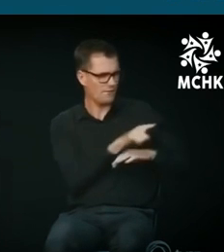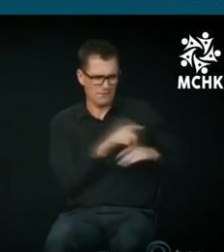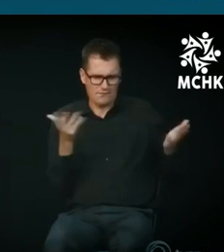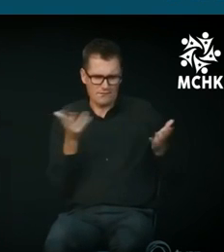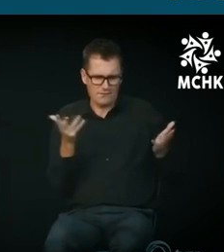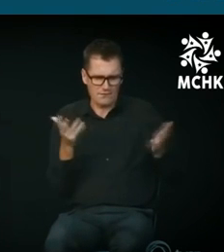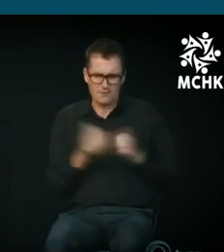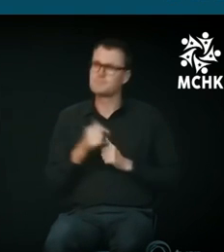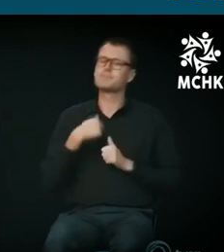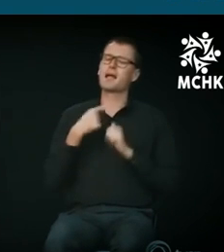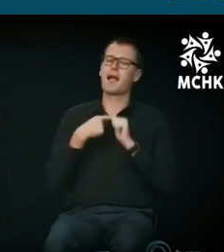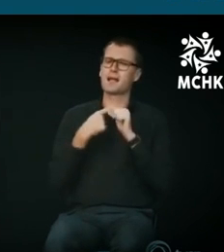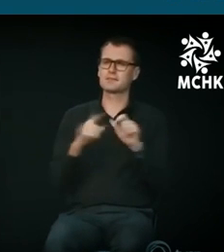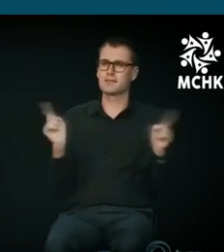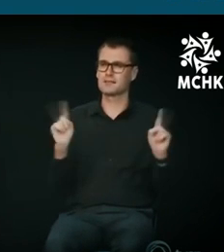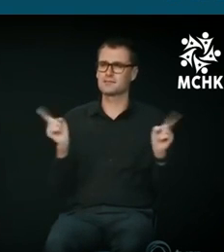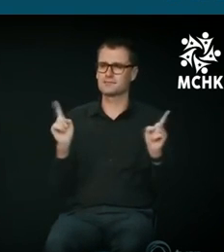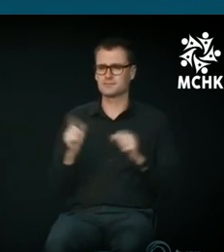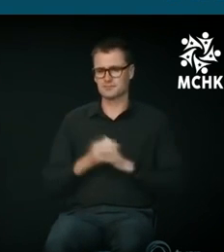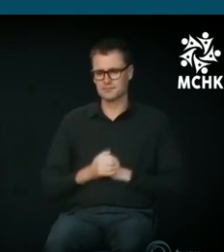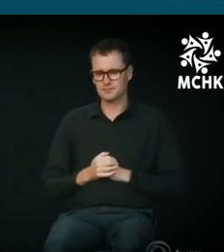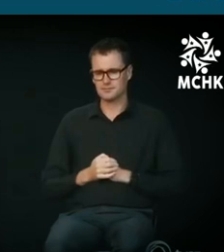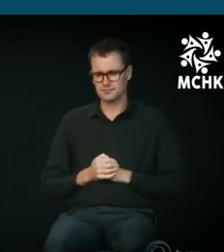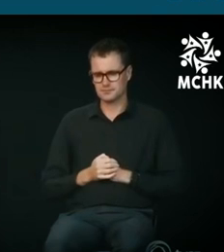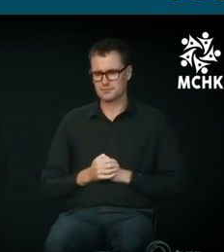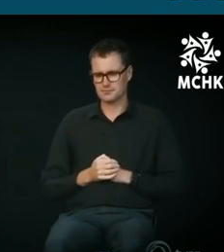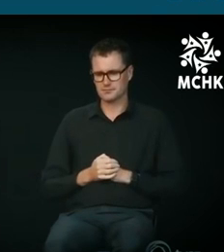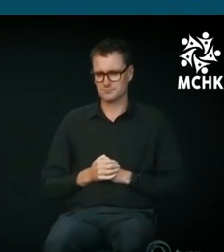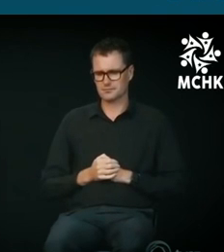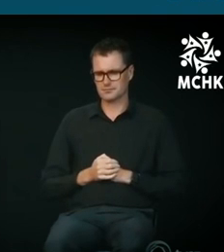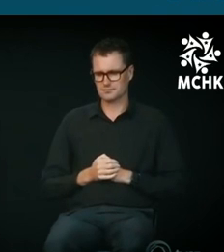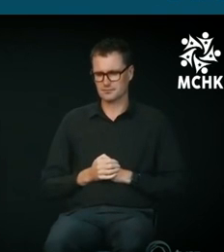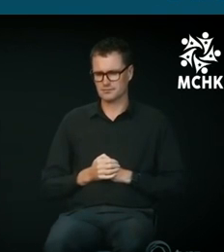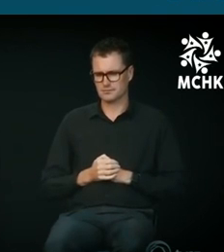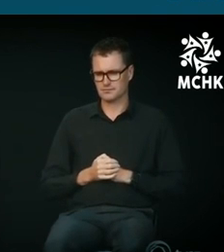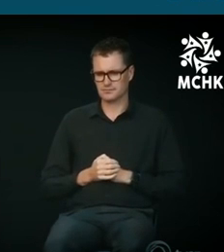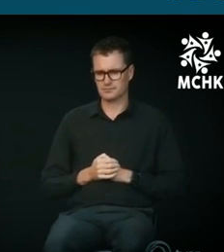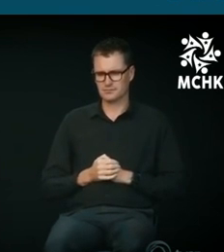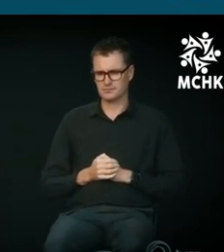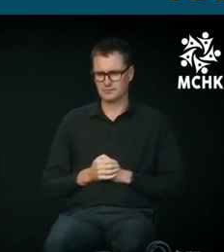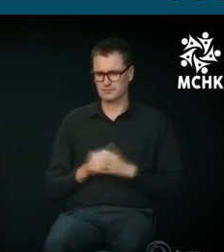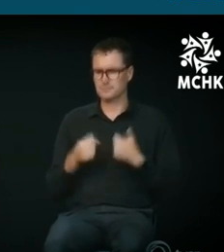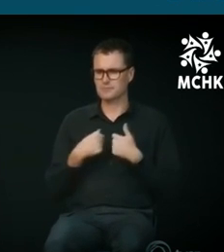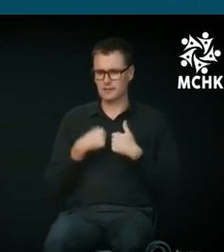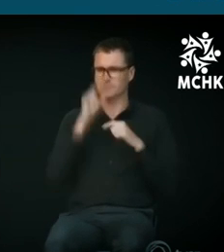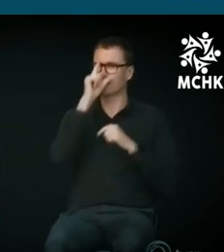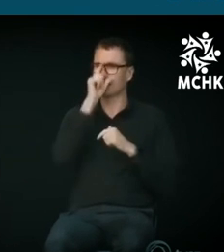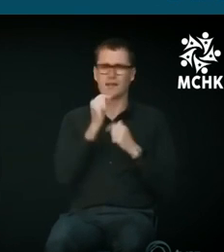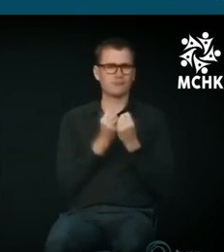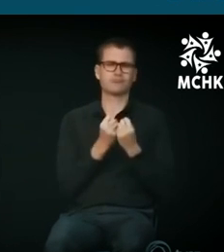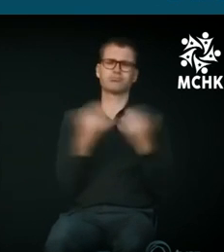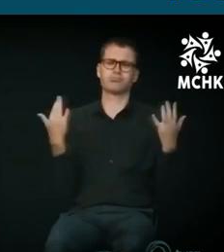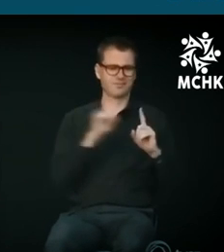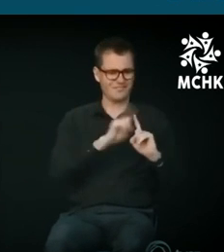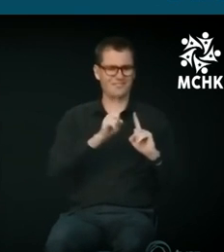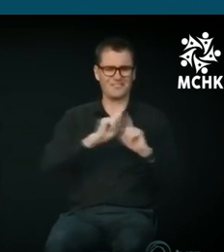The answer to this is, I can give so many answers, but